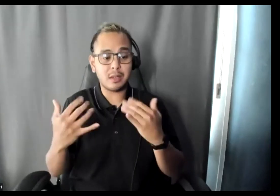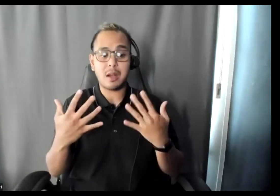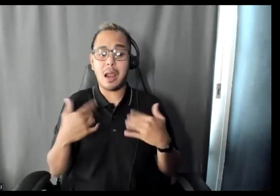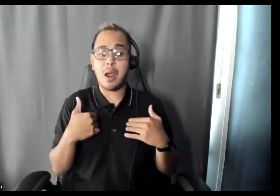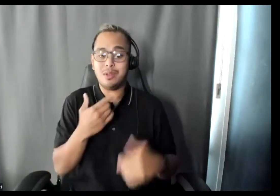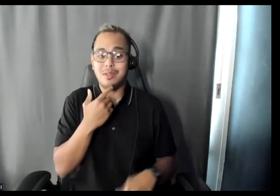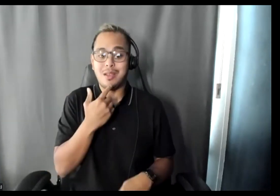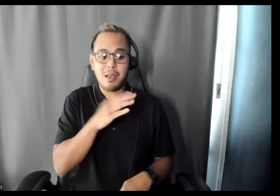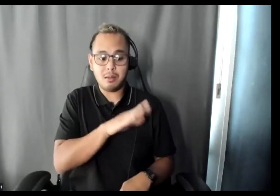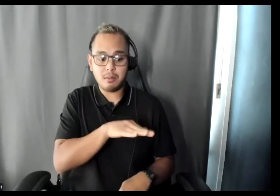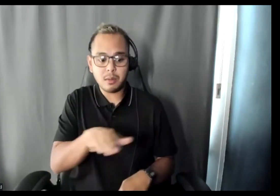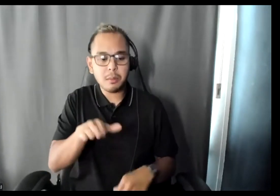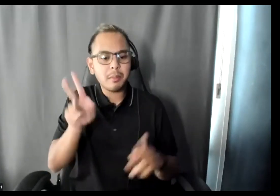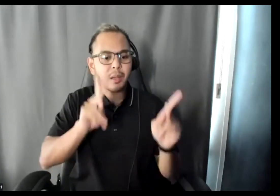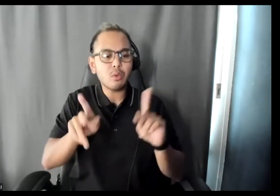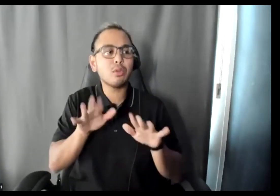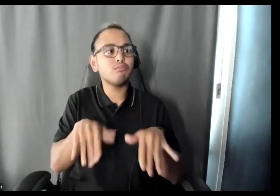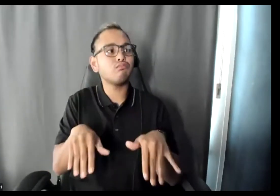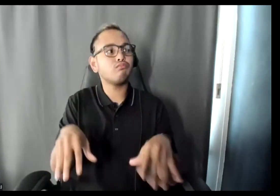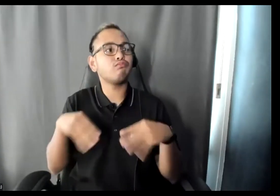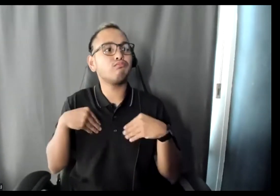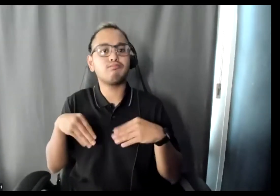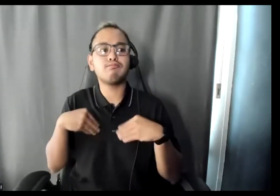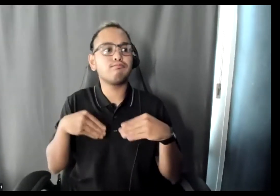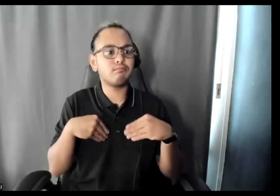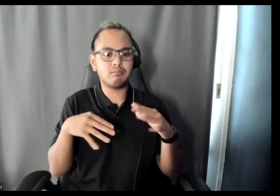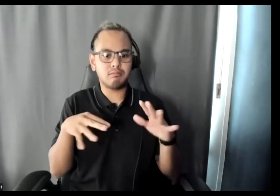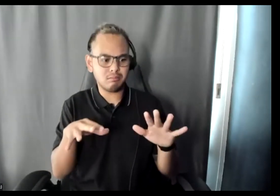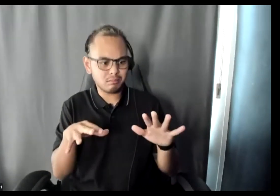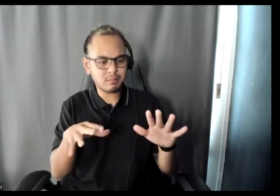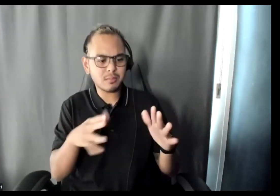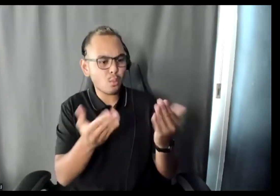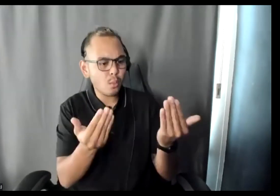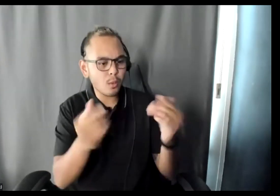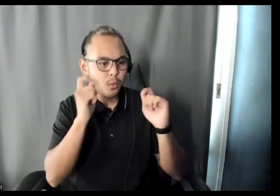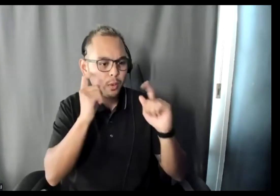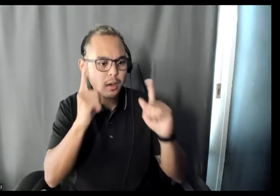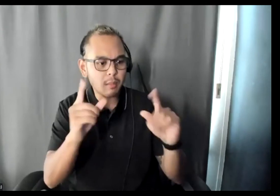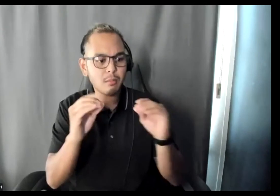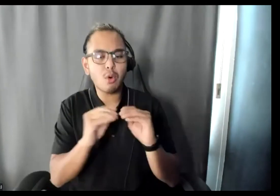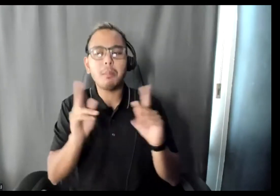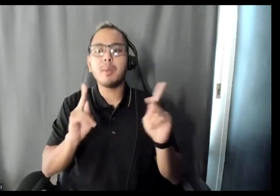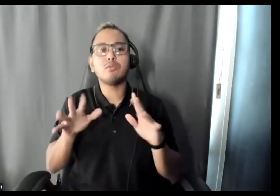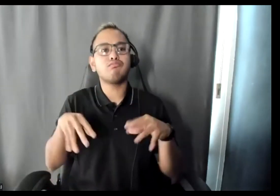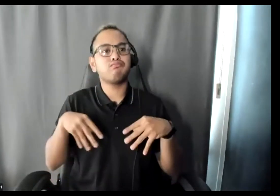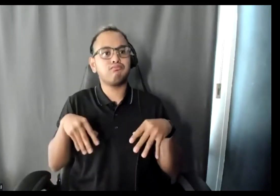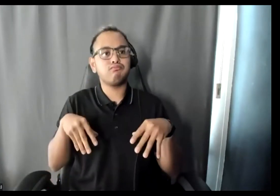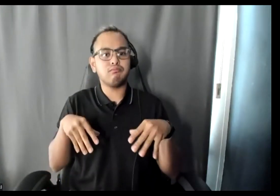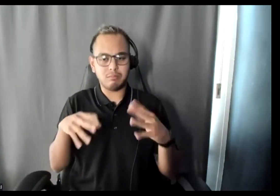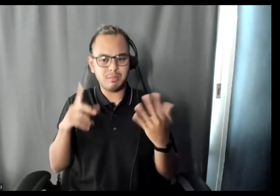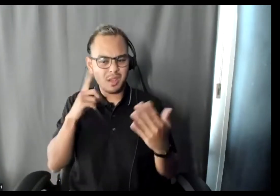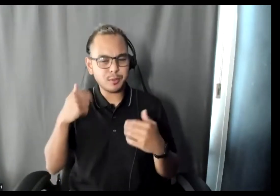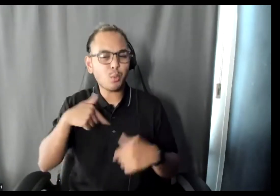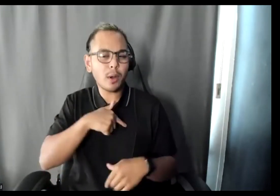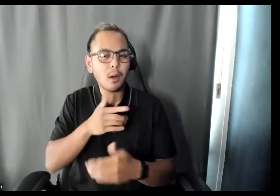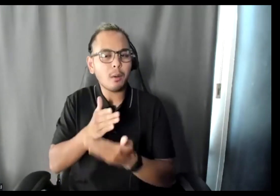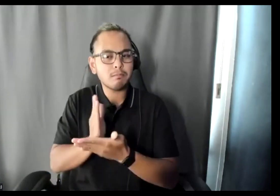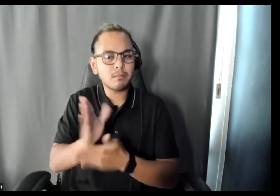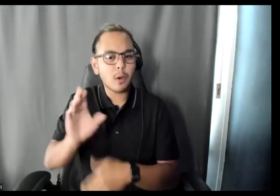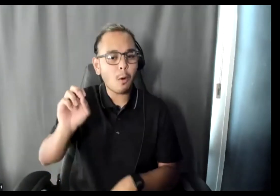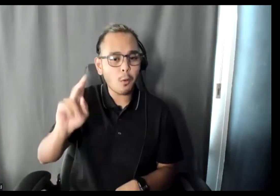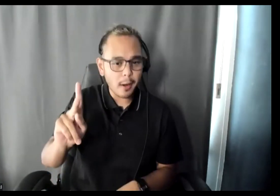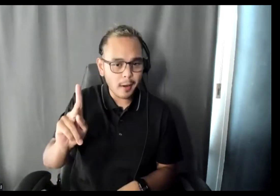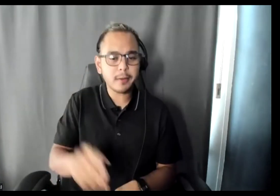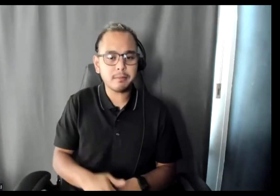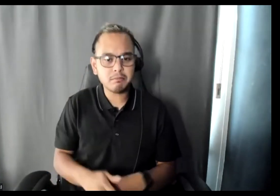of bystanders, folks who've been lulled into a state of complacency because we're doing okay, right? Folks who didn't want to